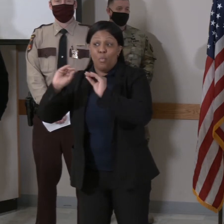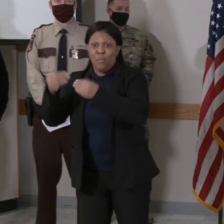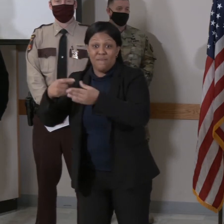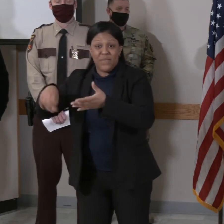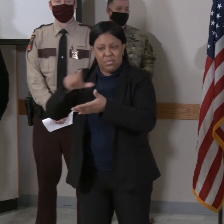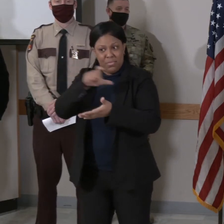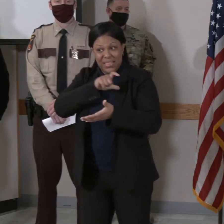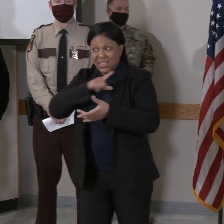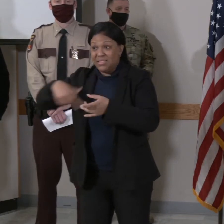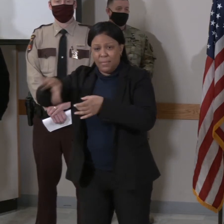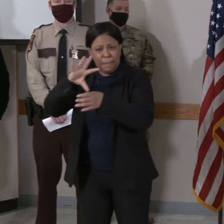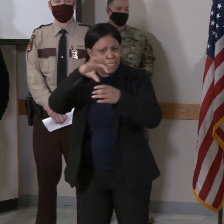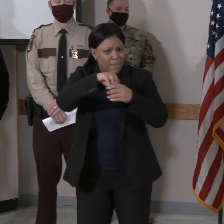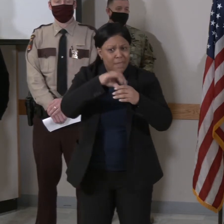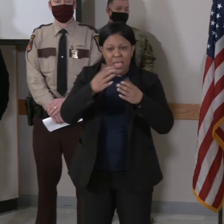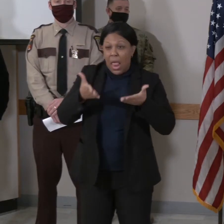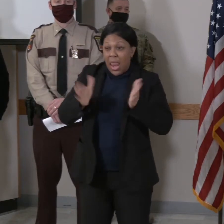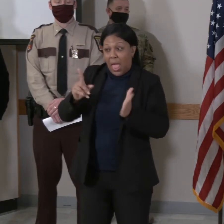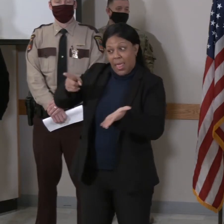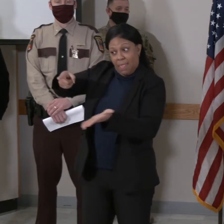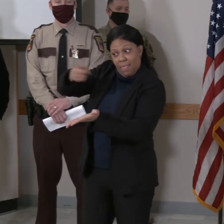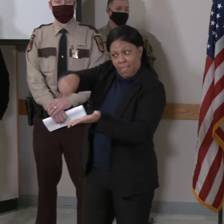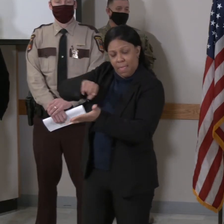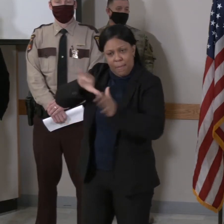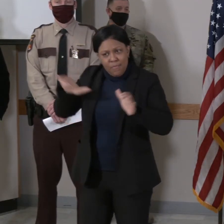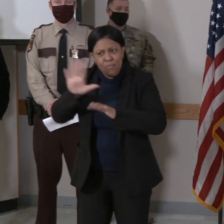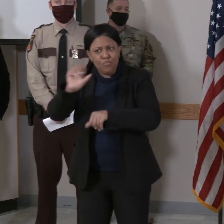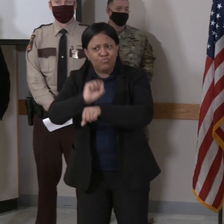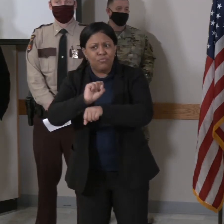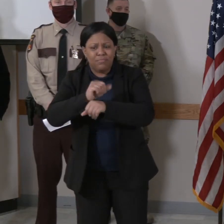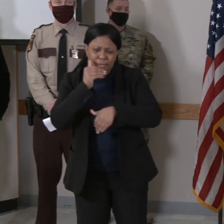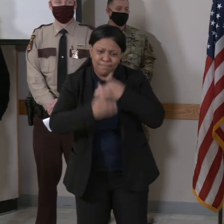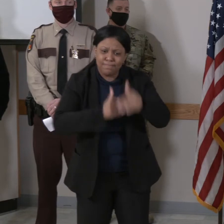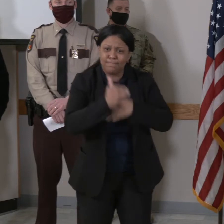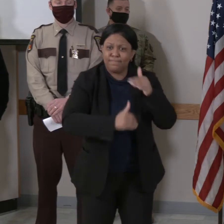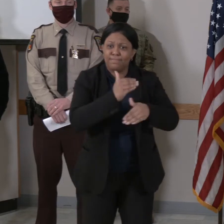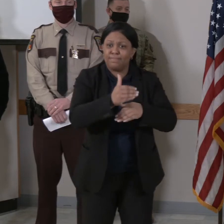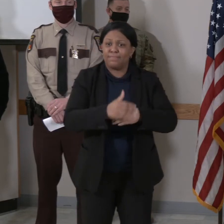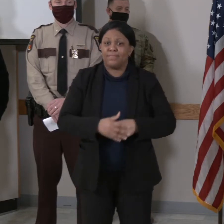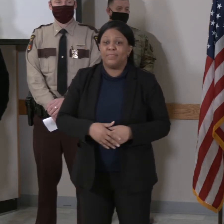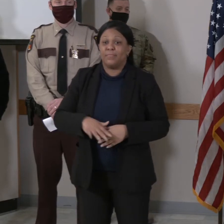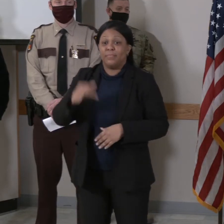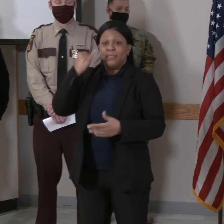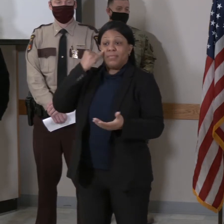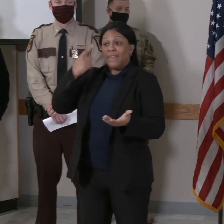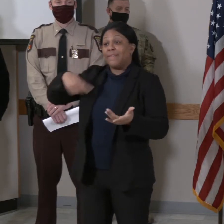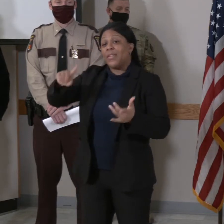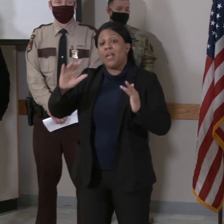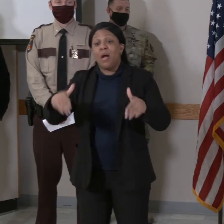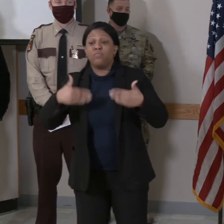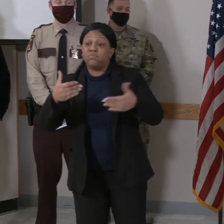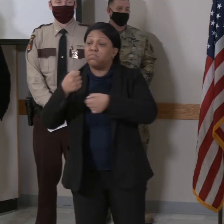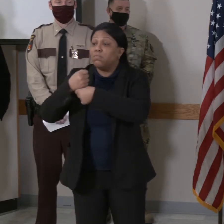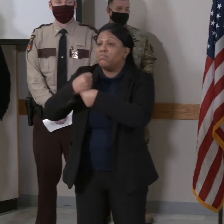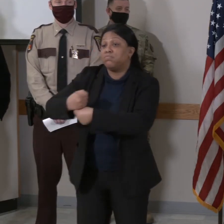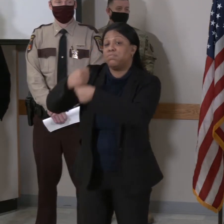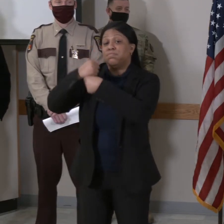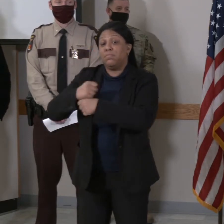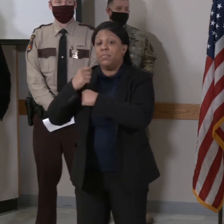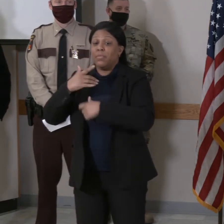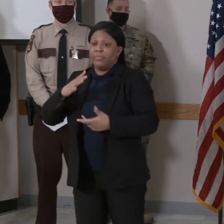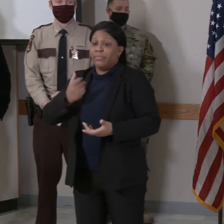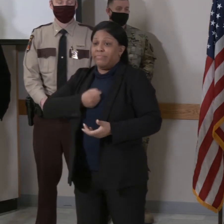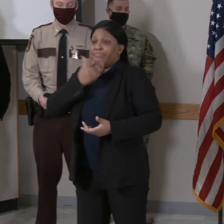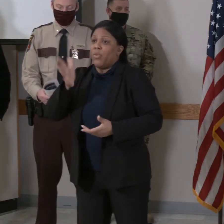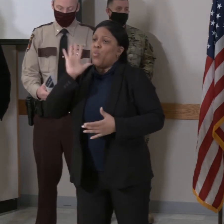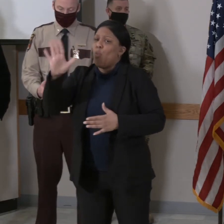We're asking for expressions of free speech are respectful and lawful. I think that's important to note